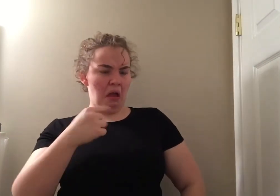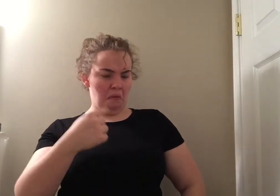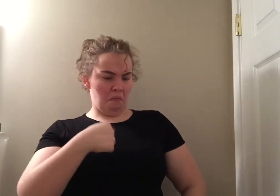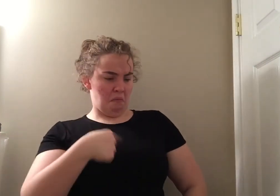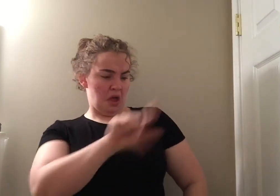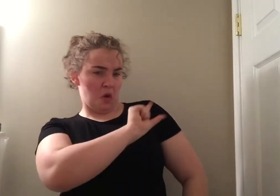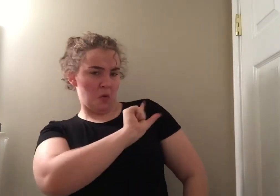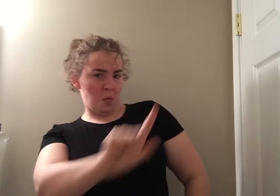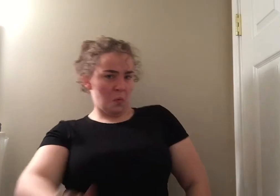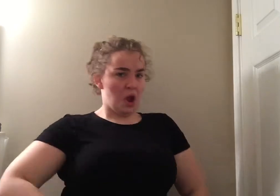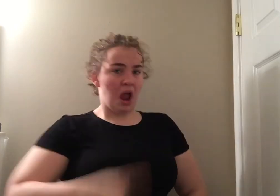Julius.